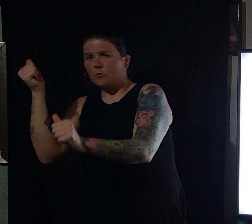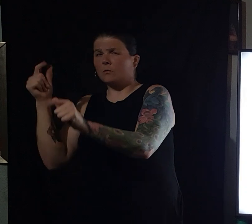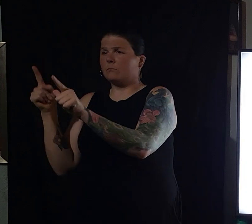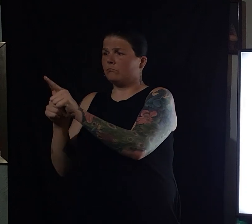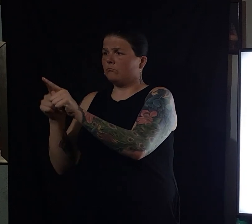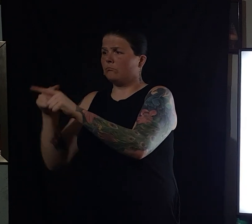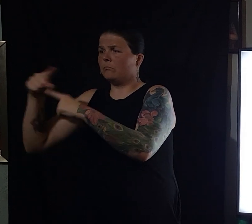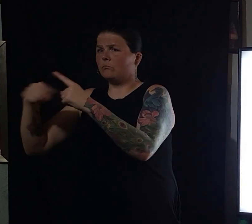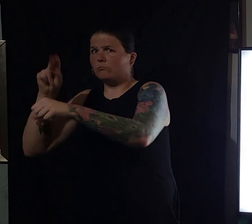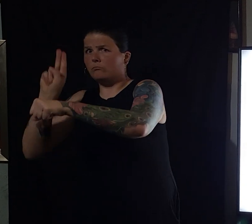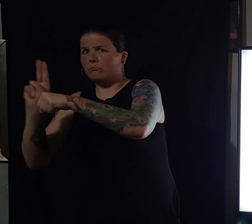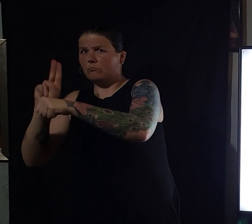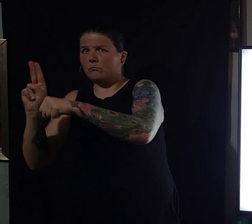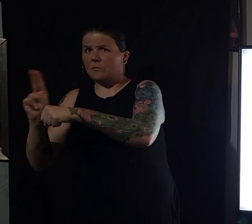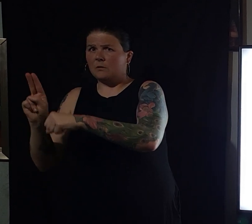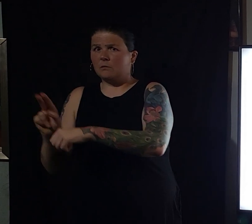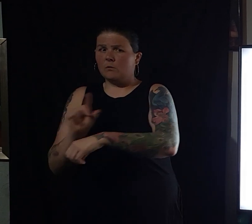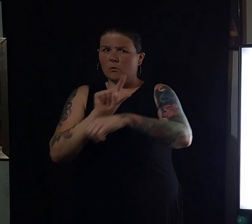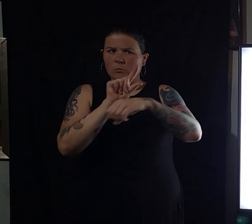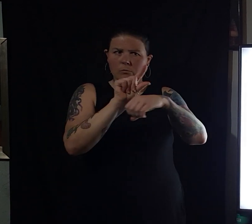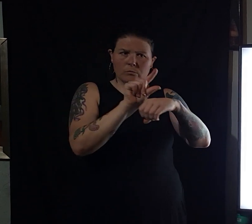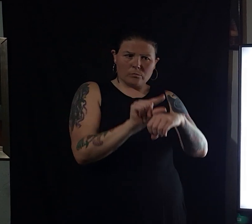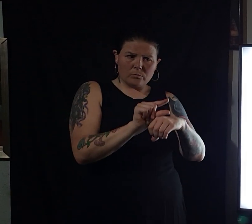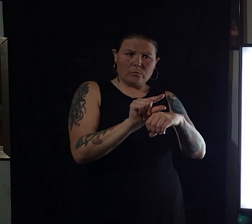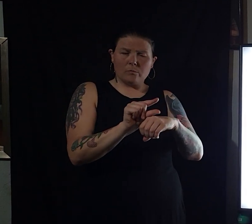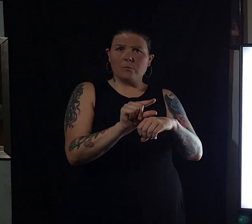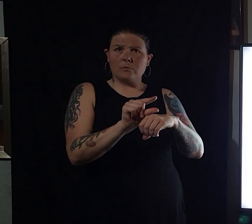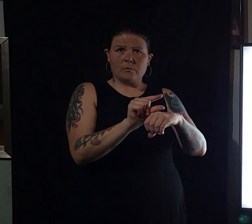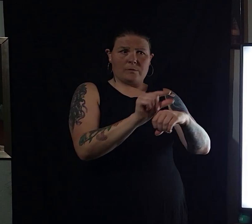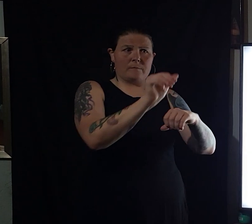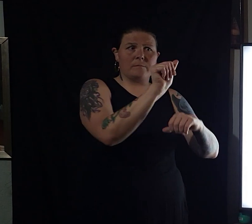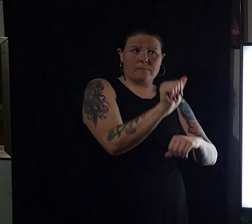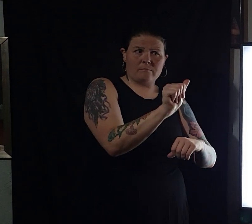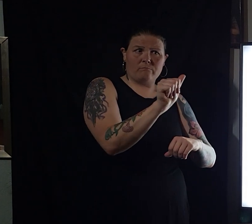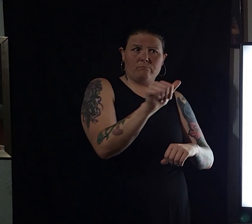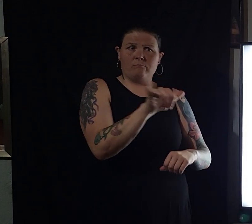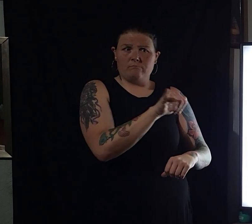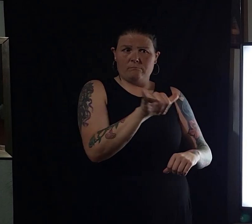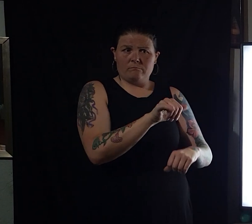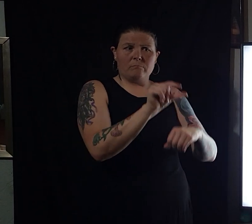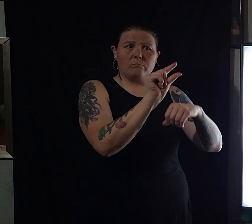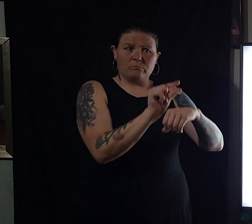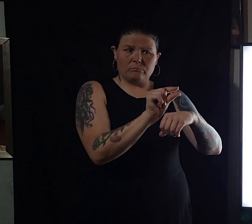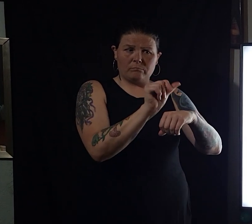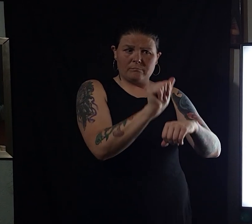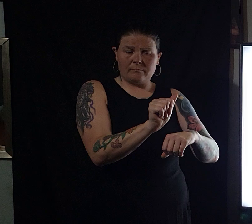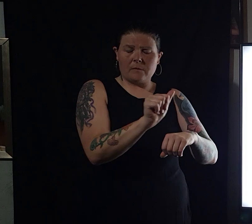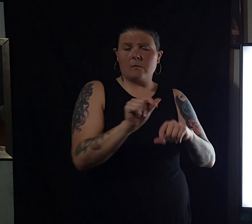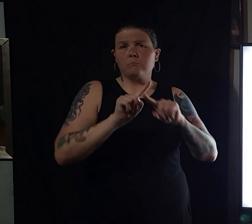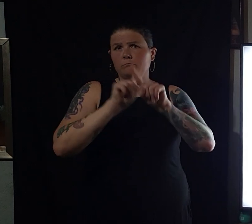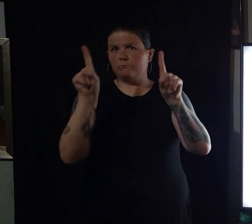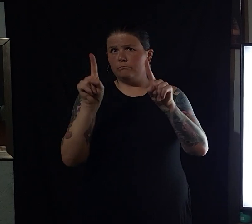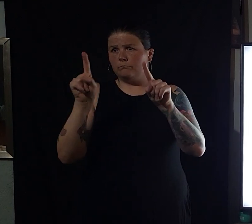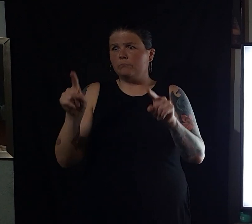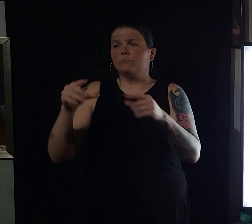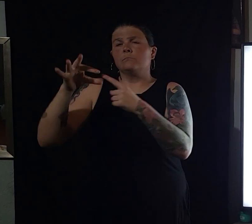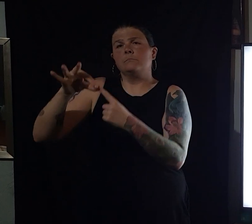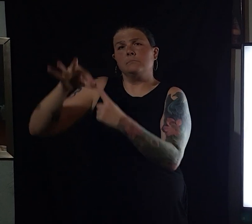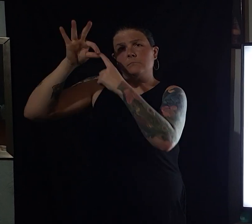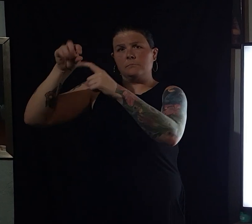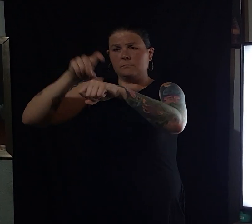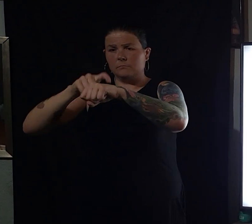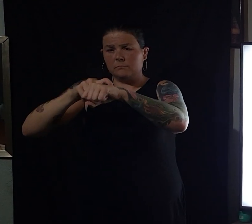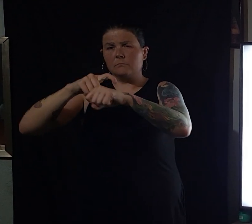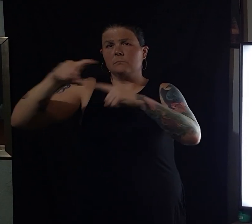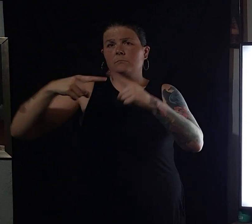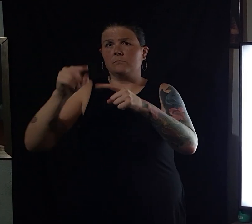use when we write are lowercase letters though, like this lowercase a. But there are special times